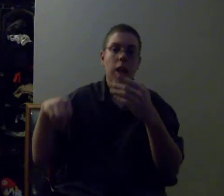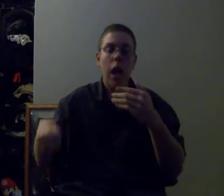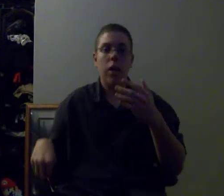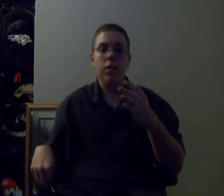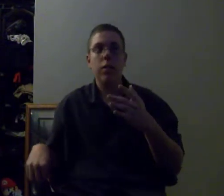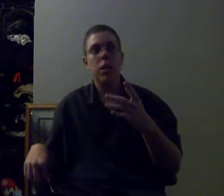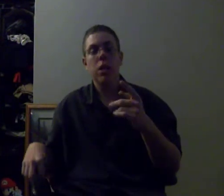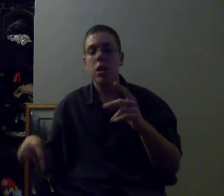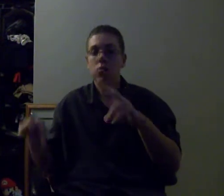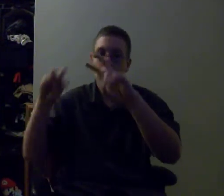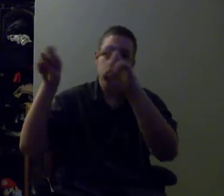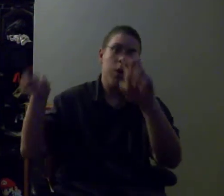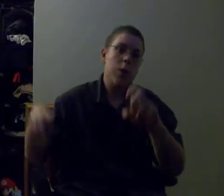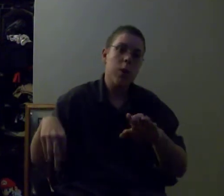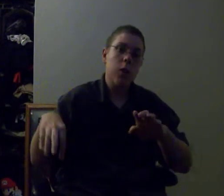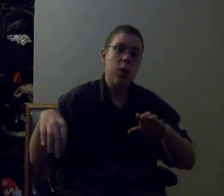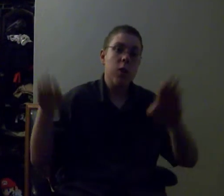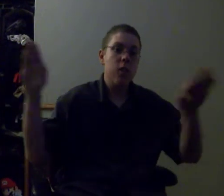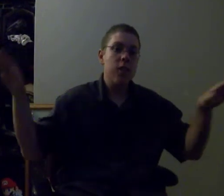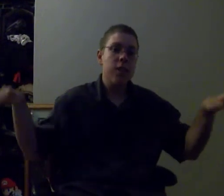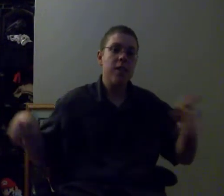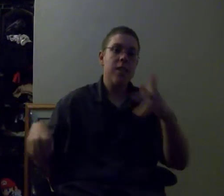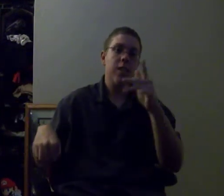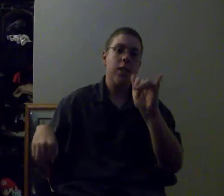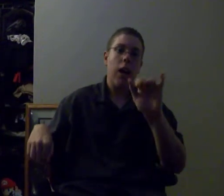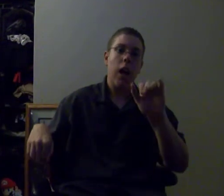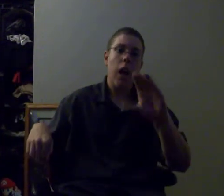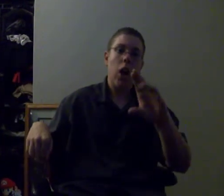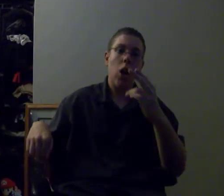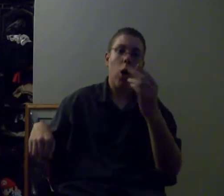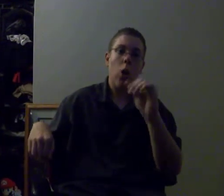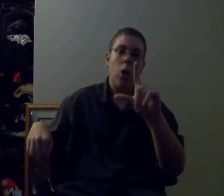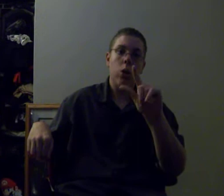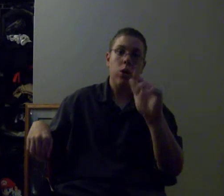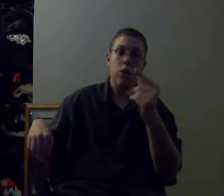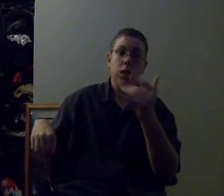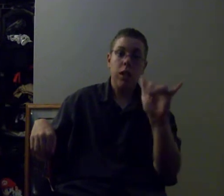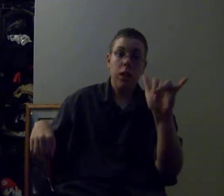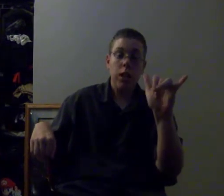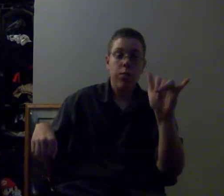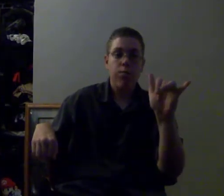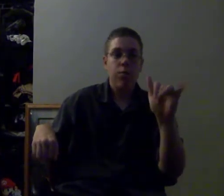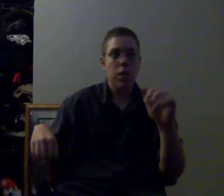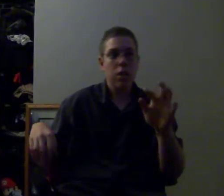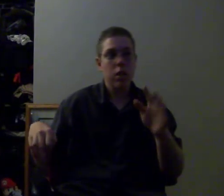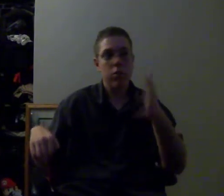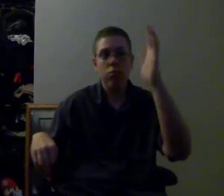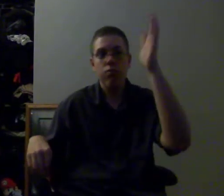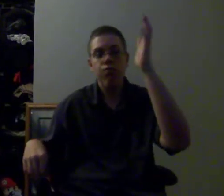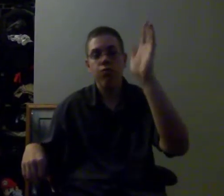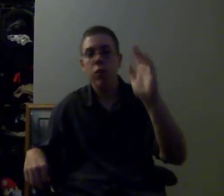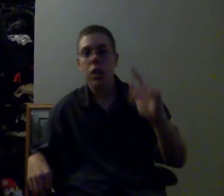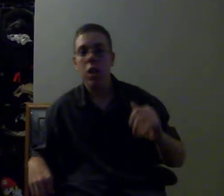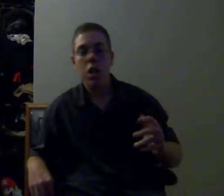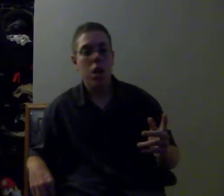So in that 3-week period after his lecture, we did all kinds of different research, reading and writing assignments, which